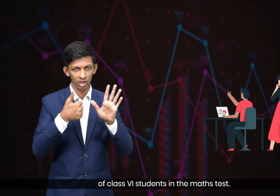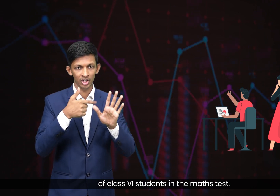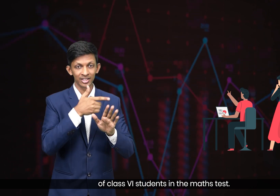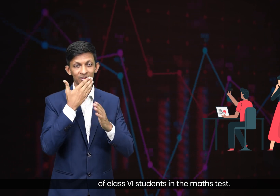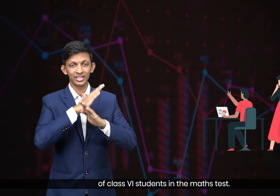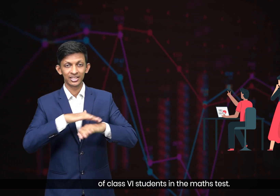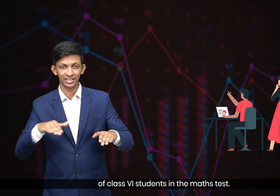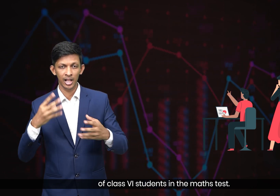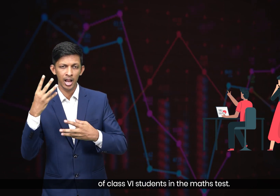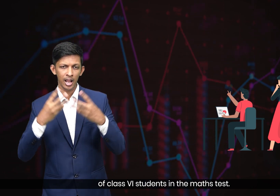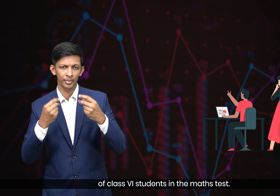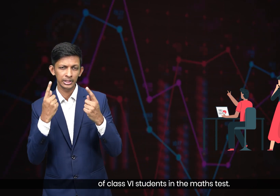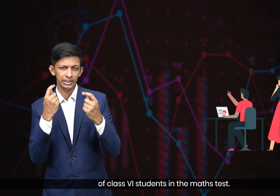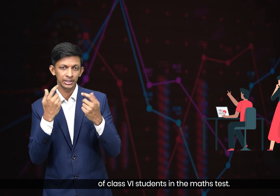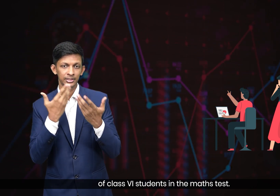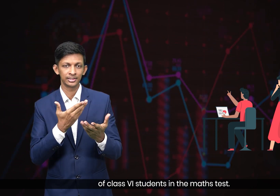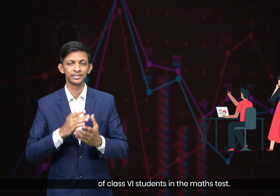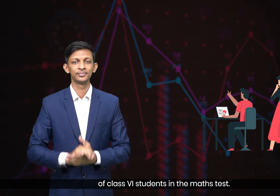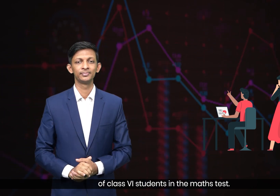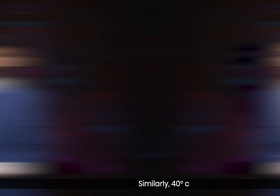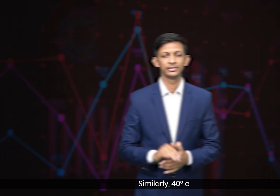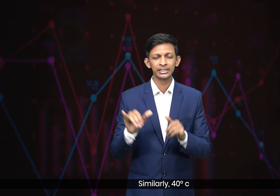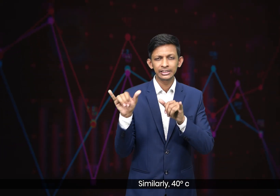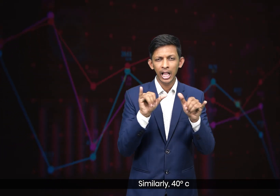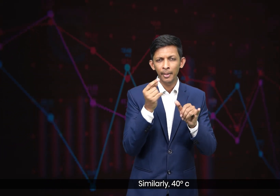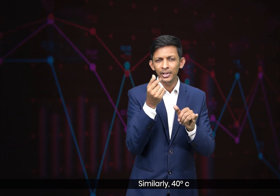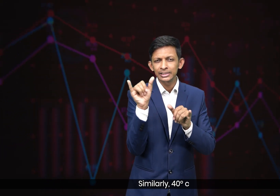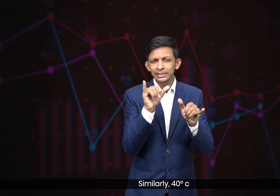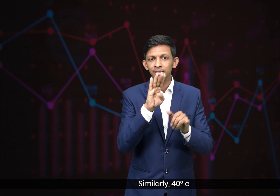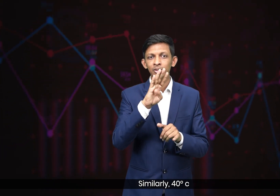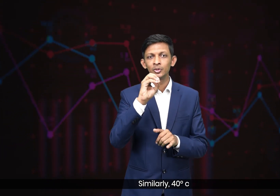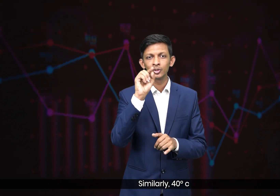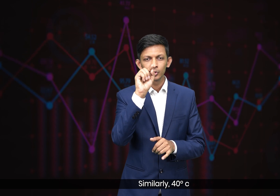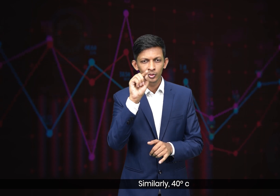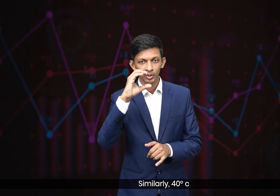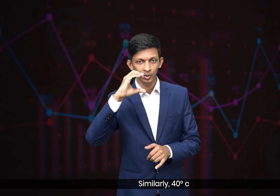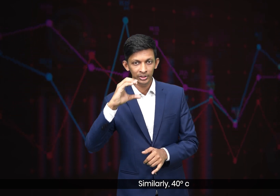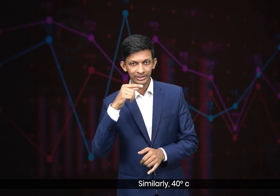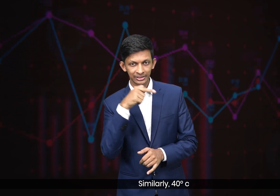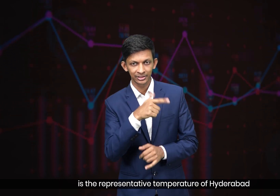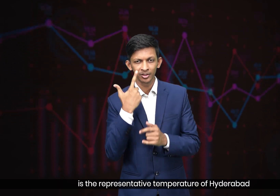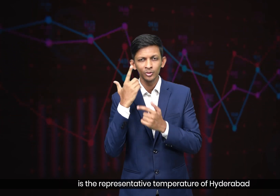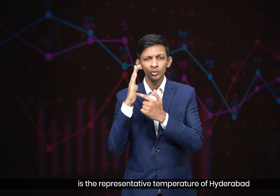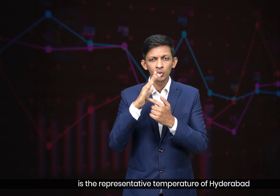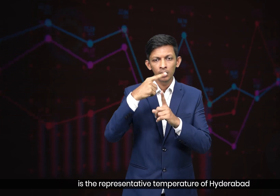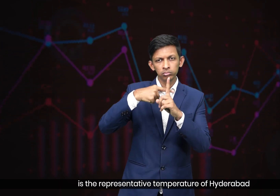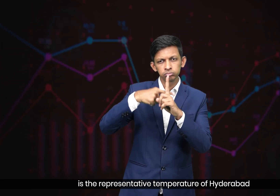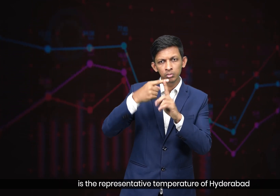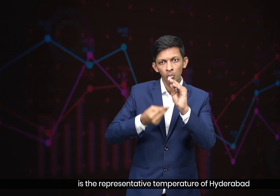class 6 students in the maths test. Similarly, 40 degrees Celsius is the representative